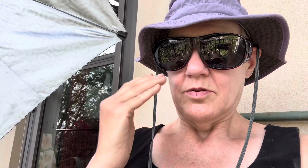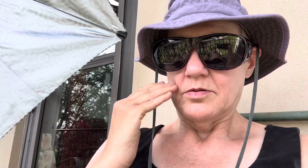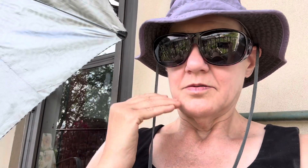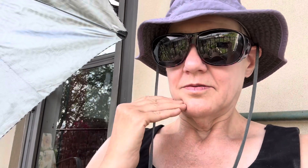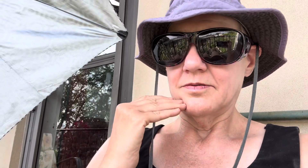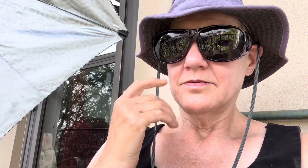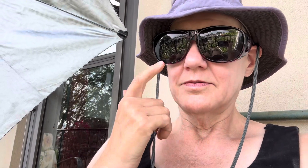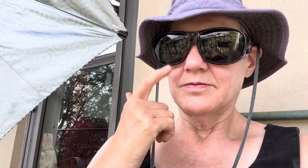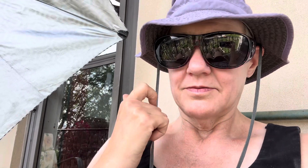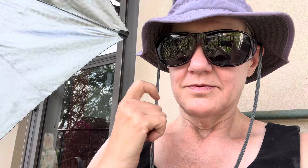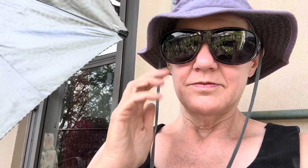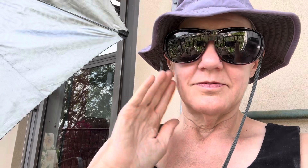back.